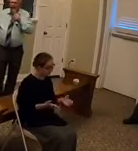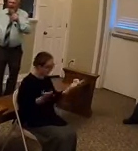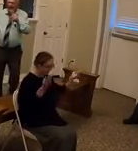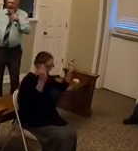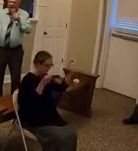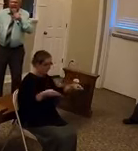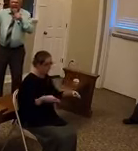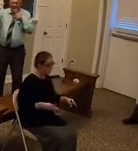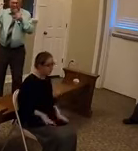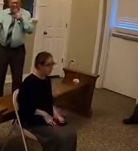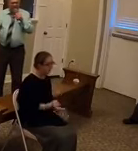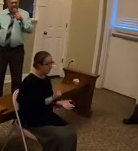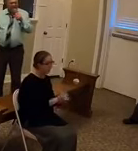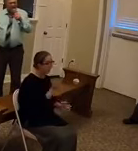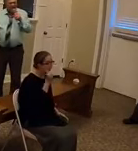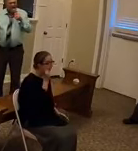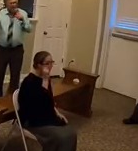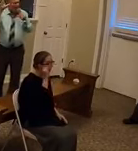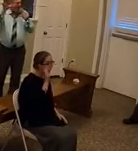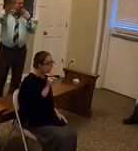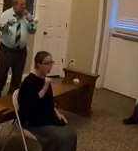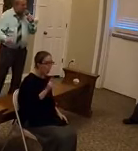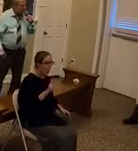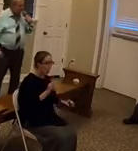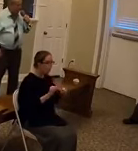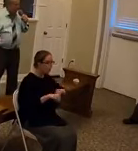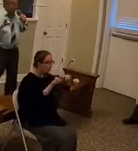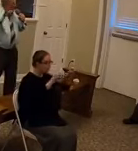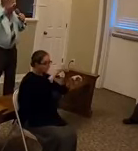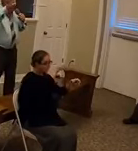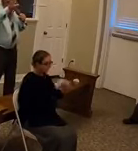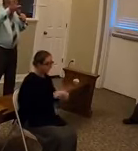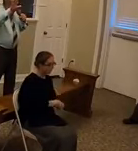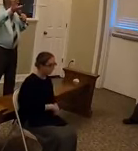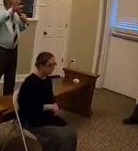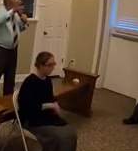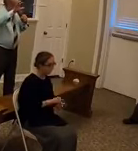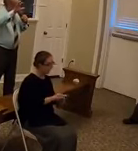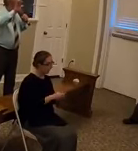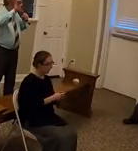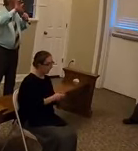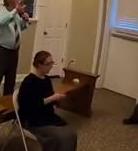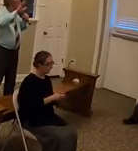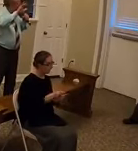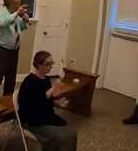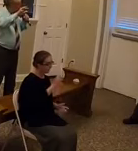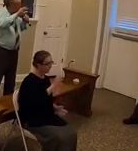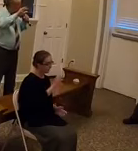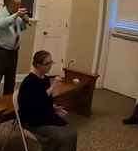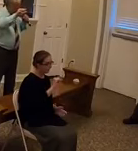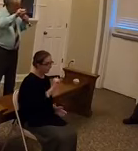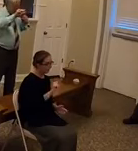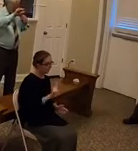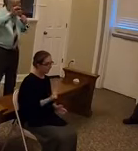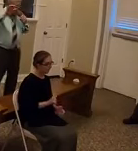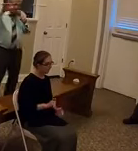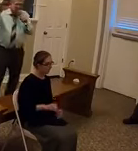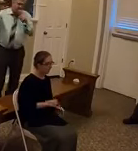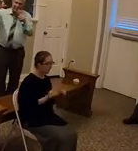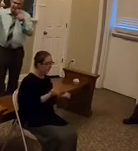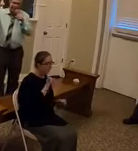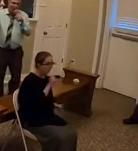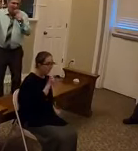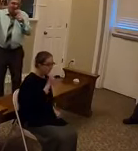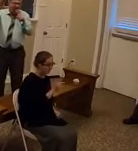whatever. But that house, if nobody moves into it, will begin to decay and crumble. I